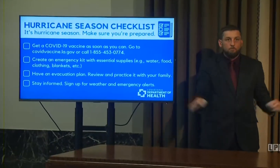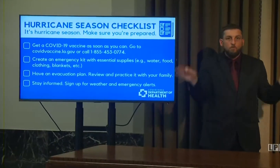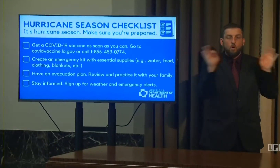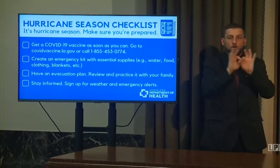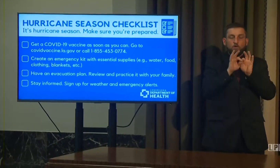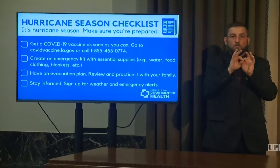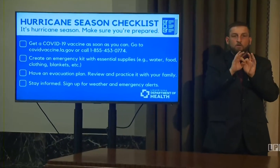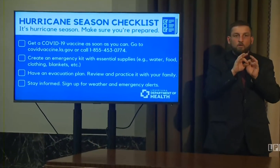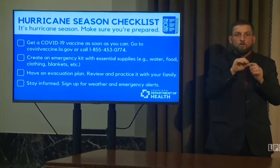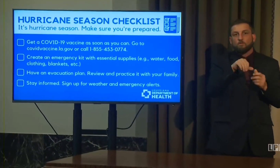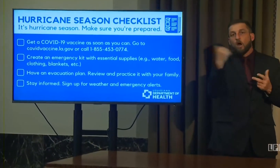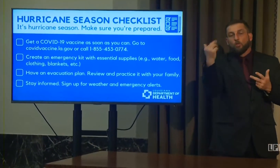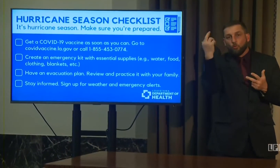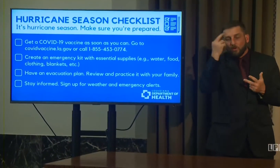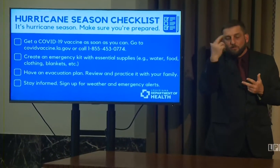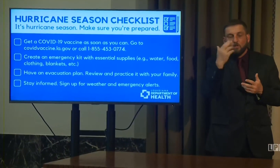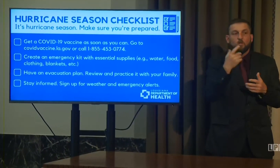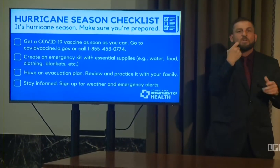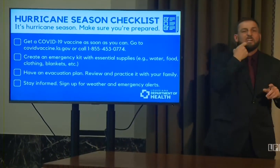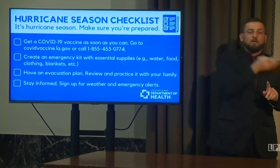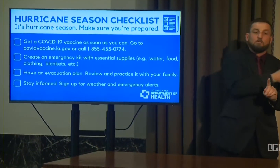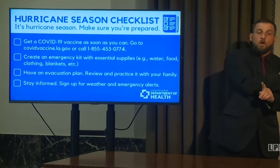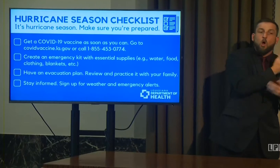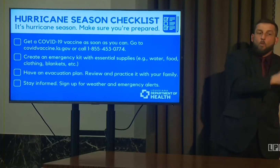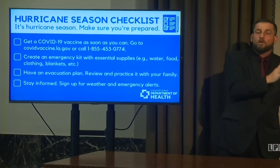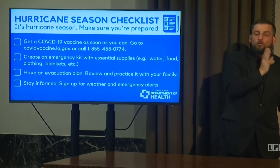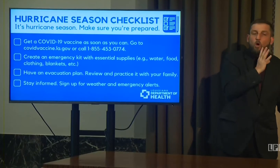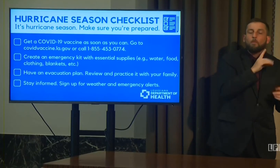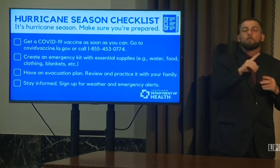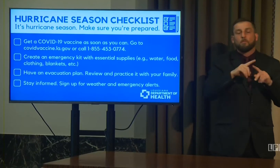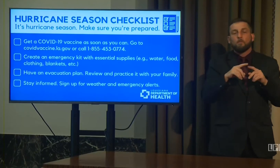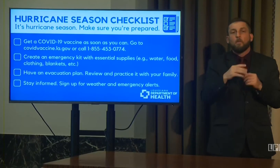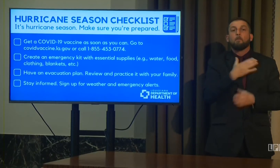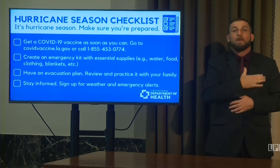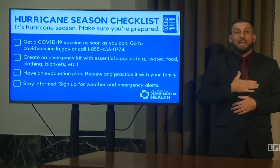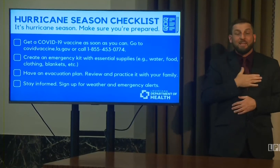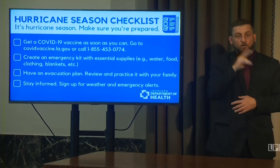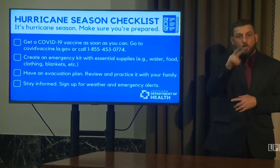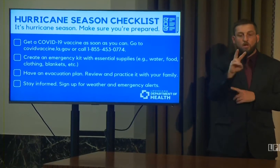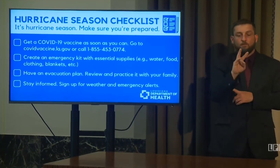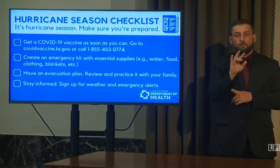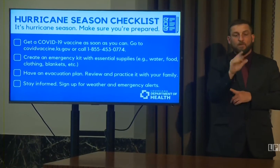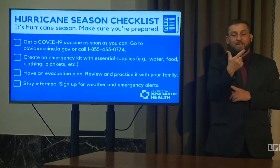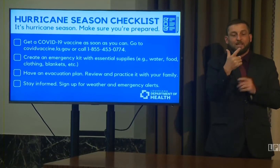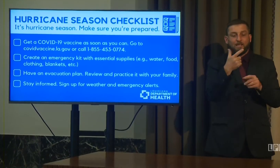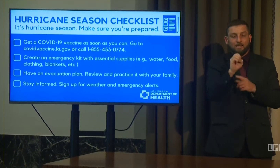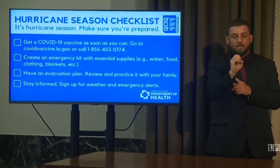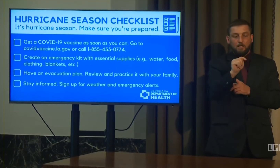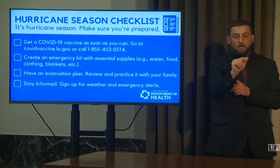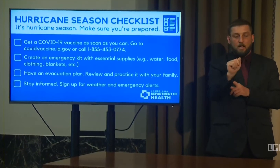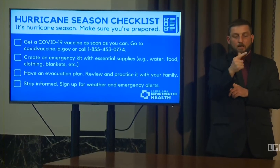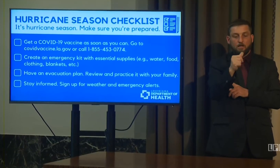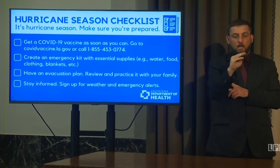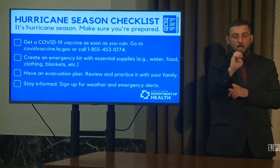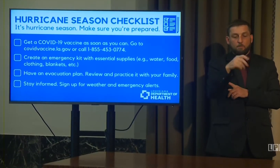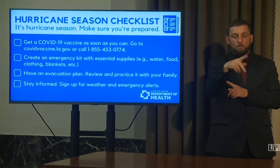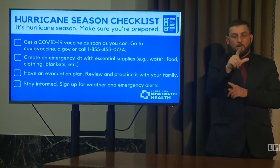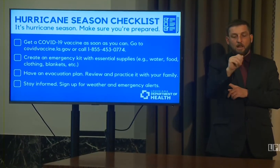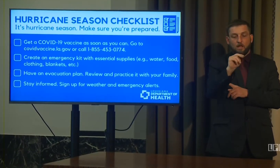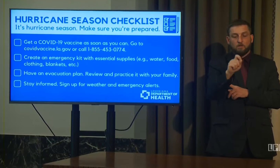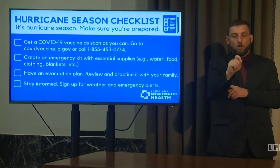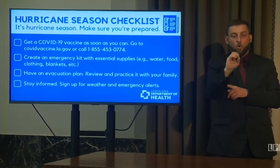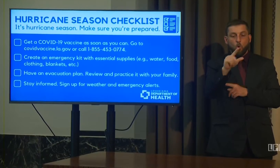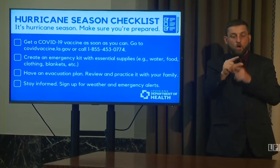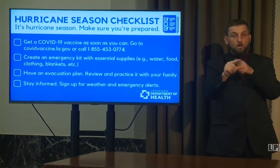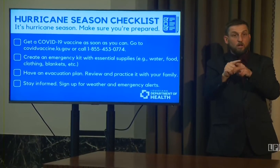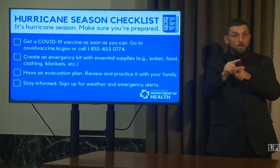additional reason other than those that we've already talked about. Please visit getagameplan.org for a list of supplies and to make